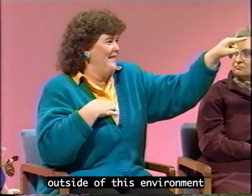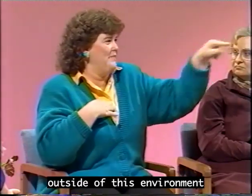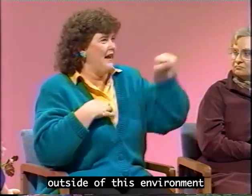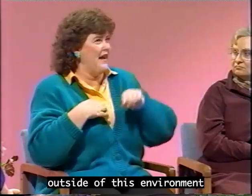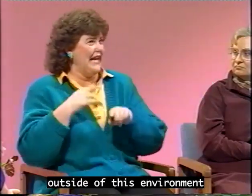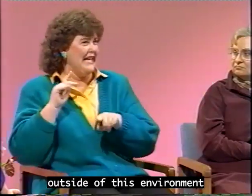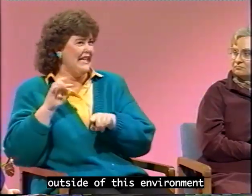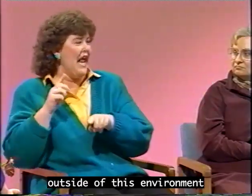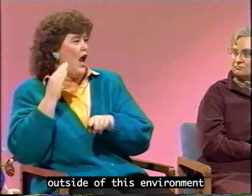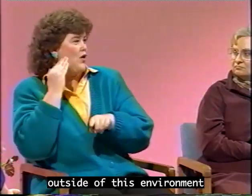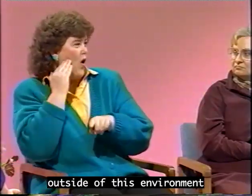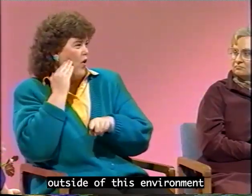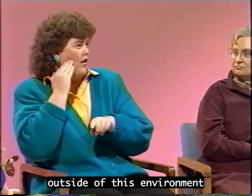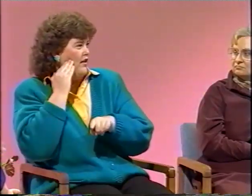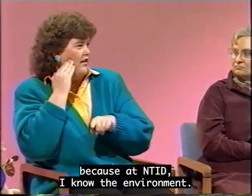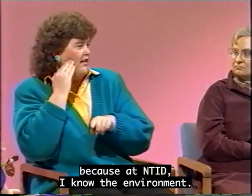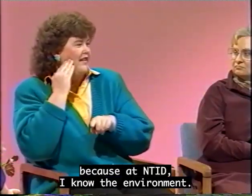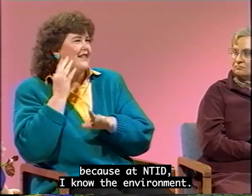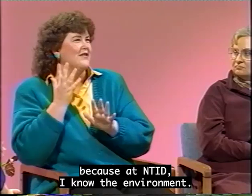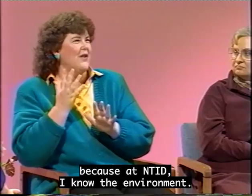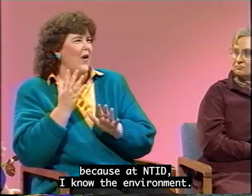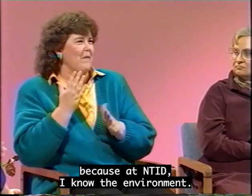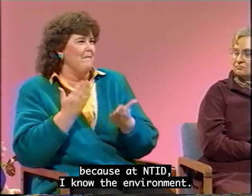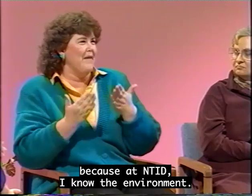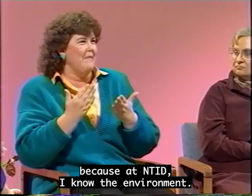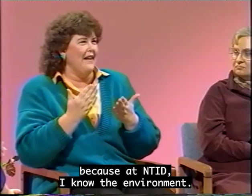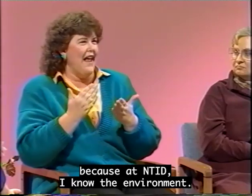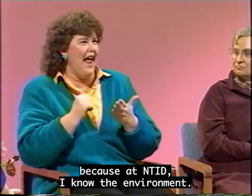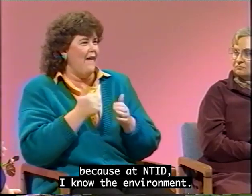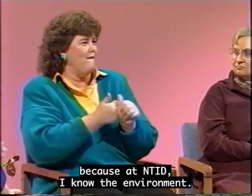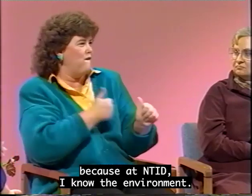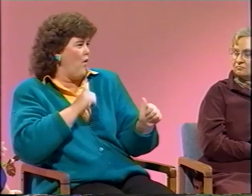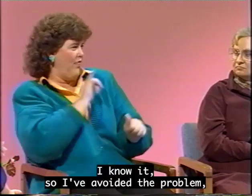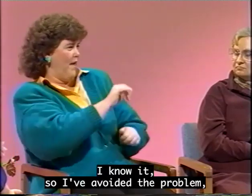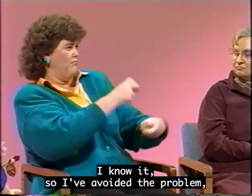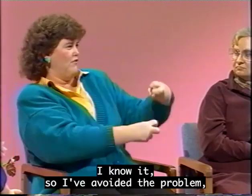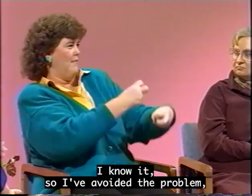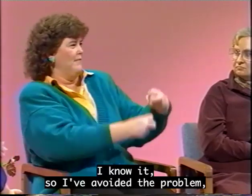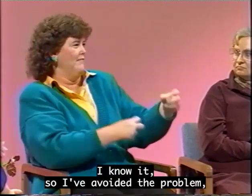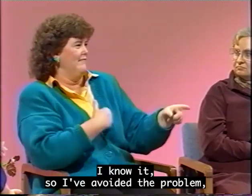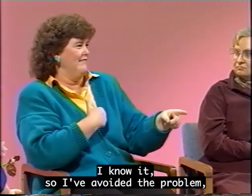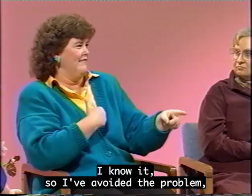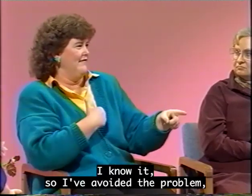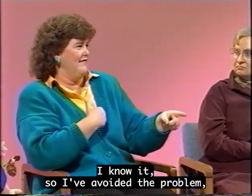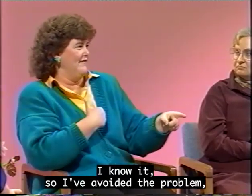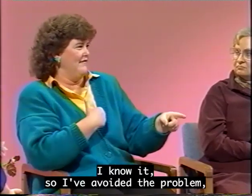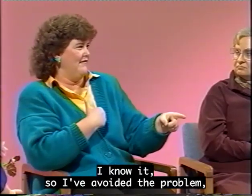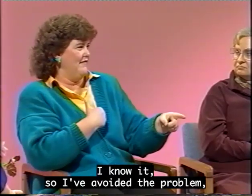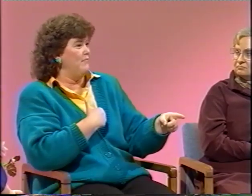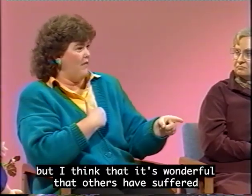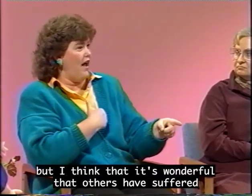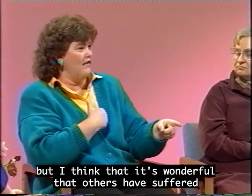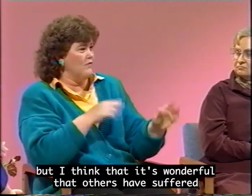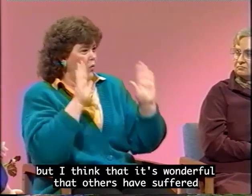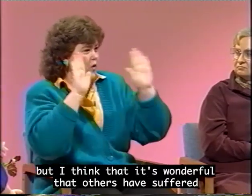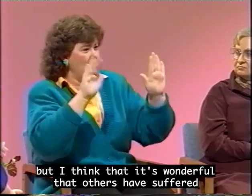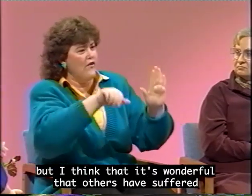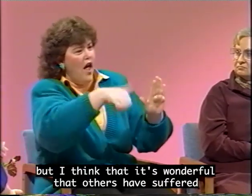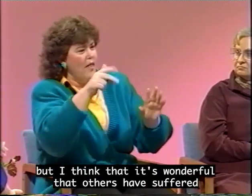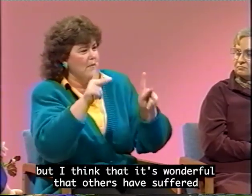outside of this environment because at NTID I know the environment, I know it, so I've avoided the problem. But I